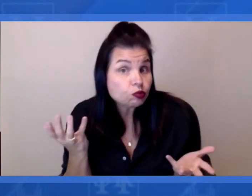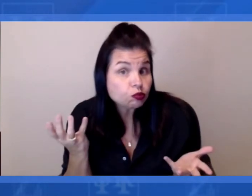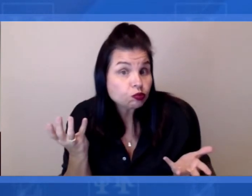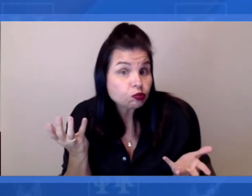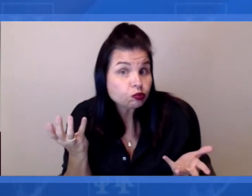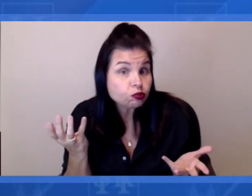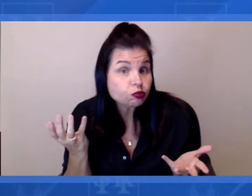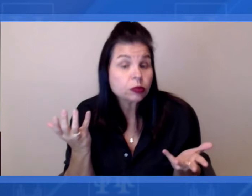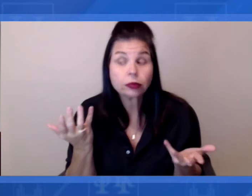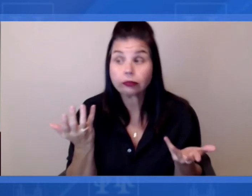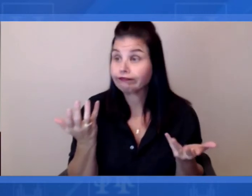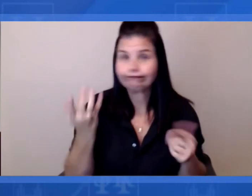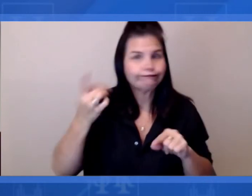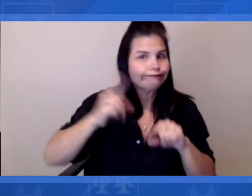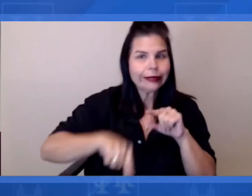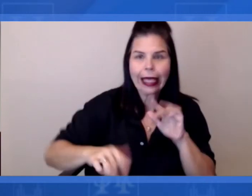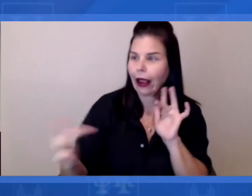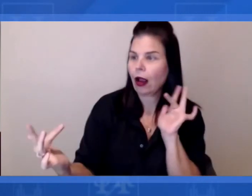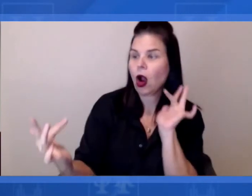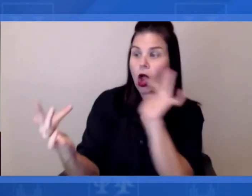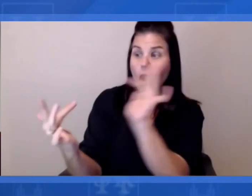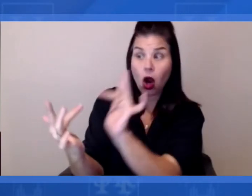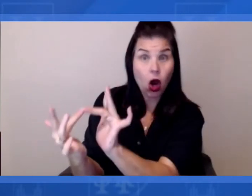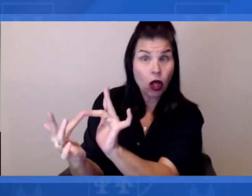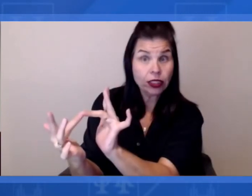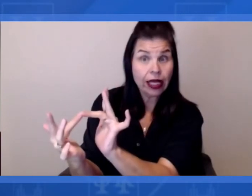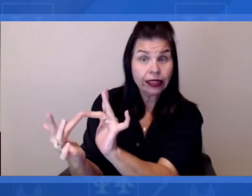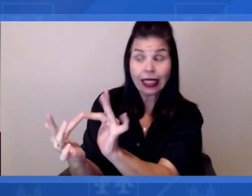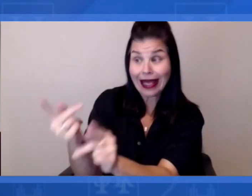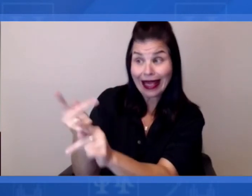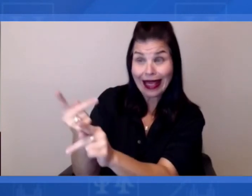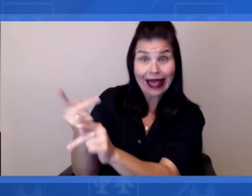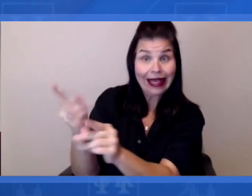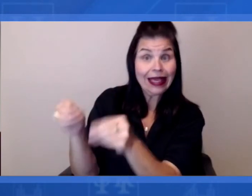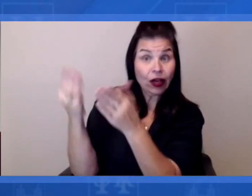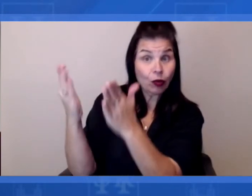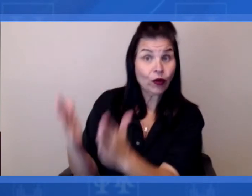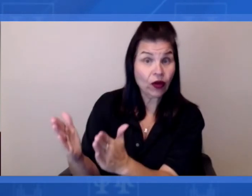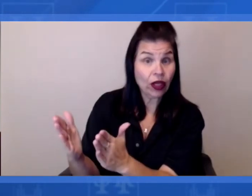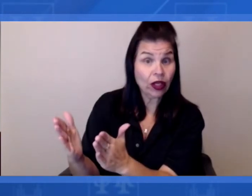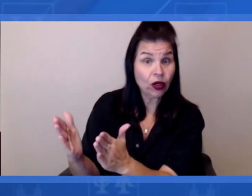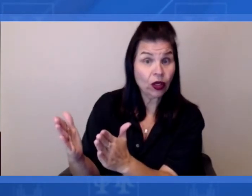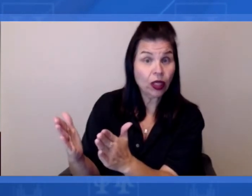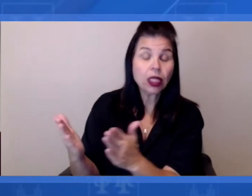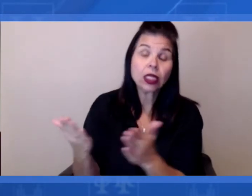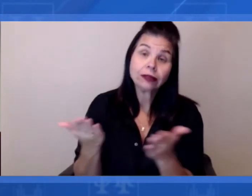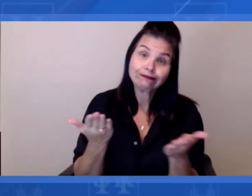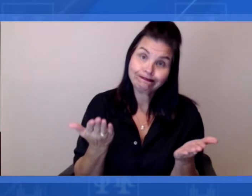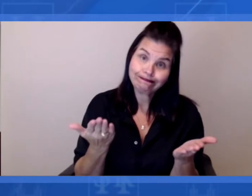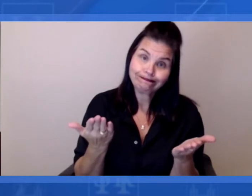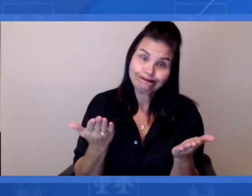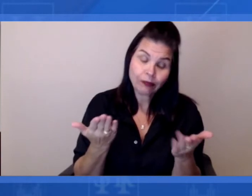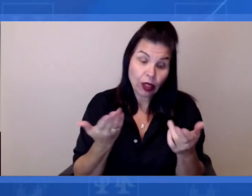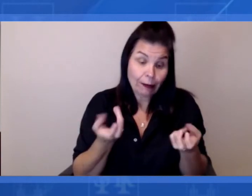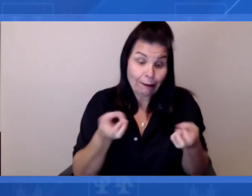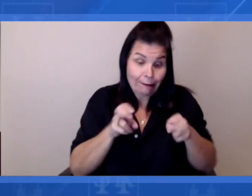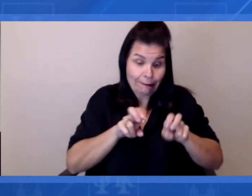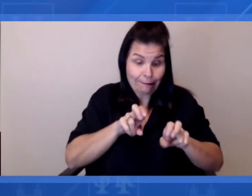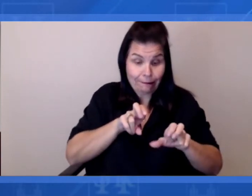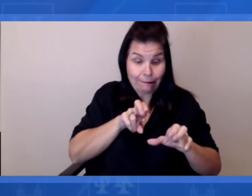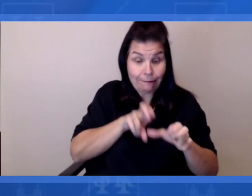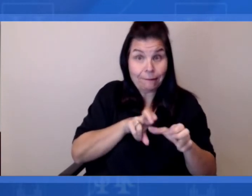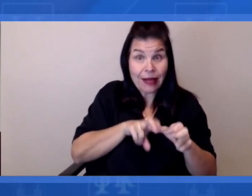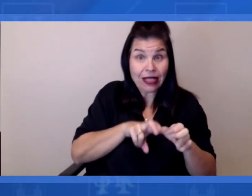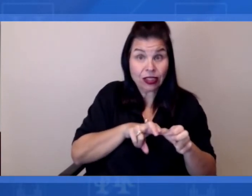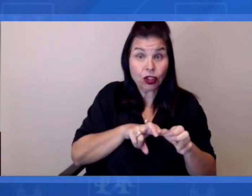to reach a caregiver through the emergency contact, the passenger may, if possible, be